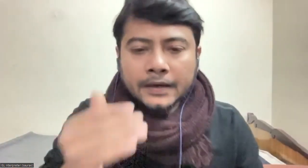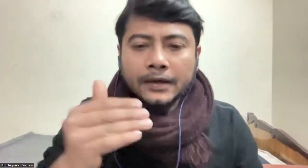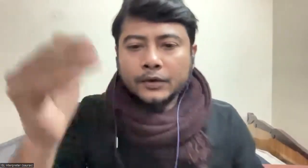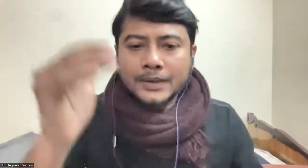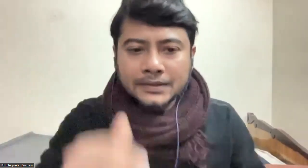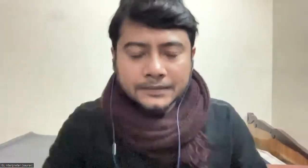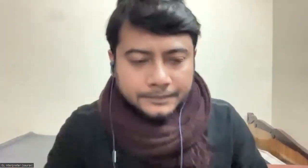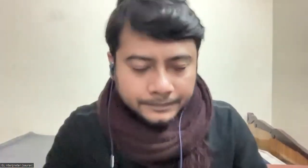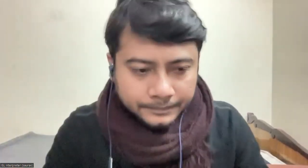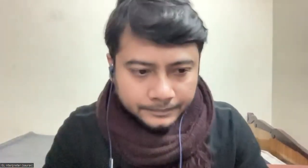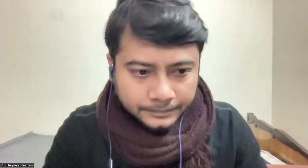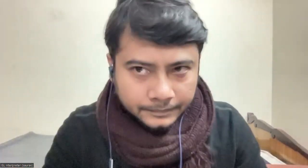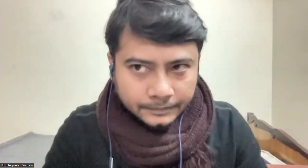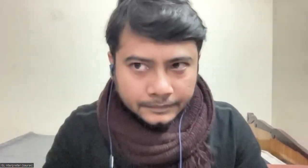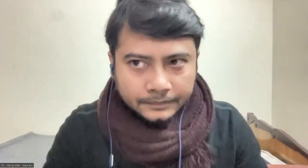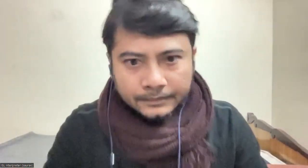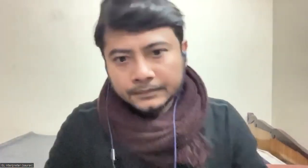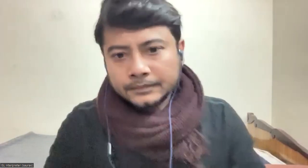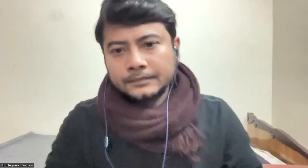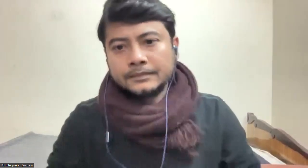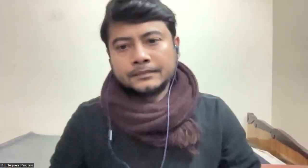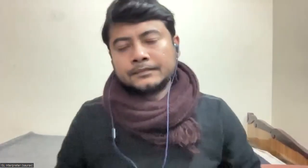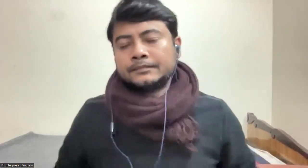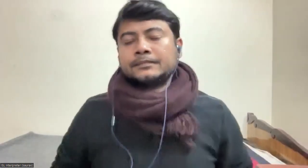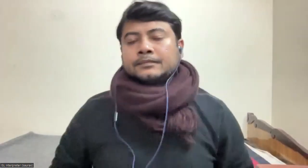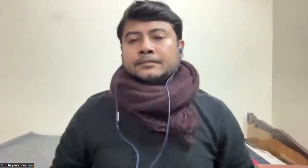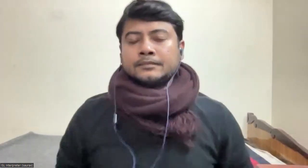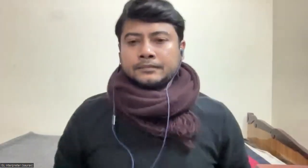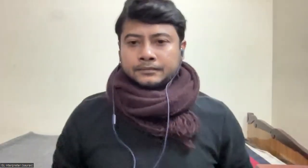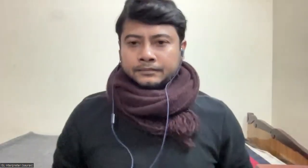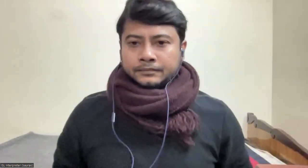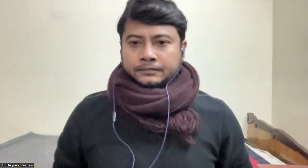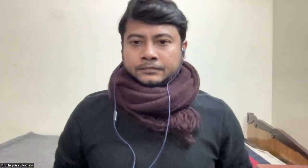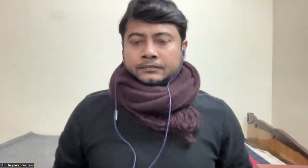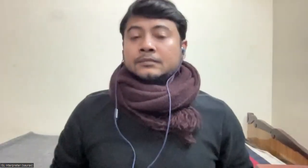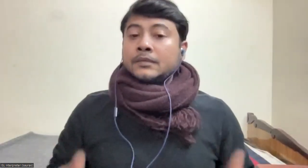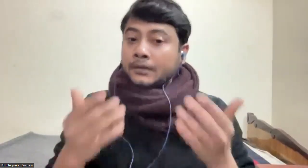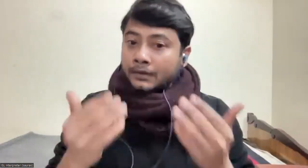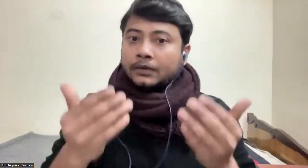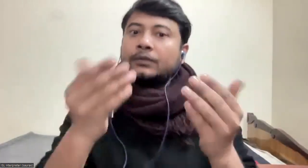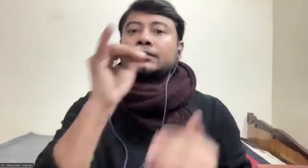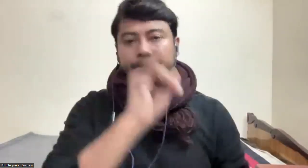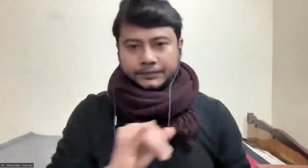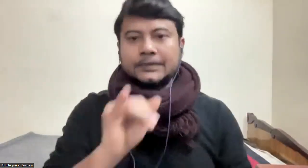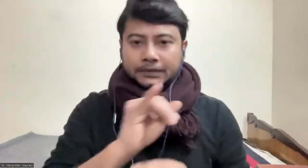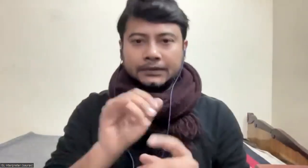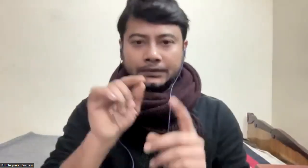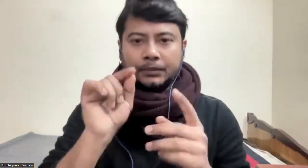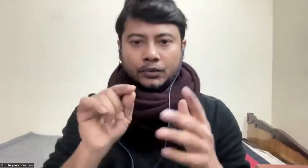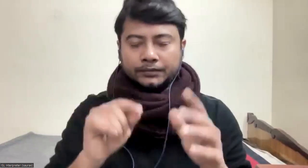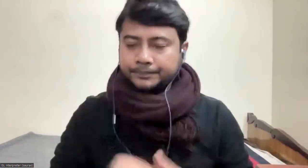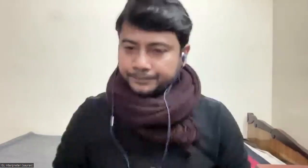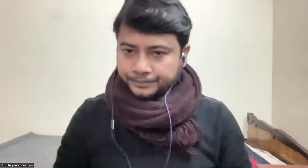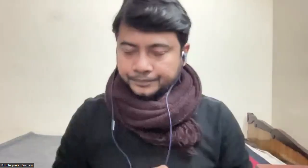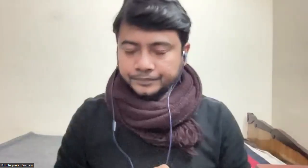We can continue, Mataji. Okay, fine. So we're coming to point number 6. Uh,